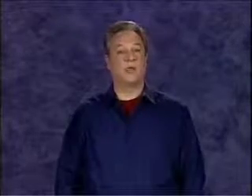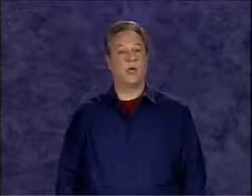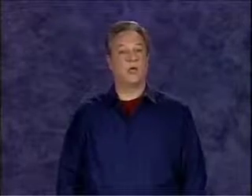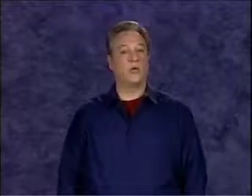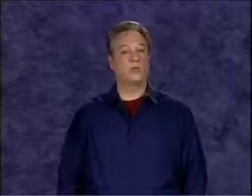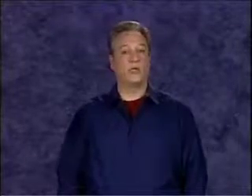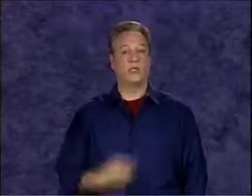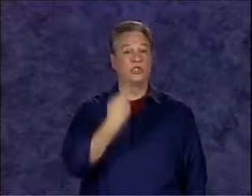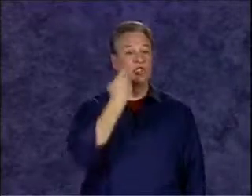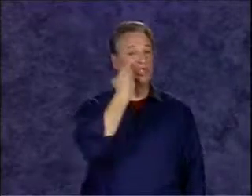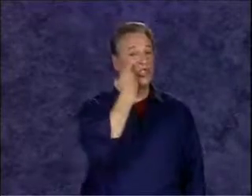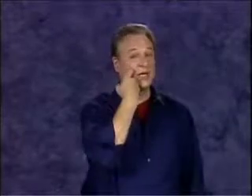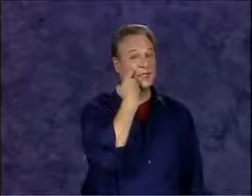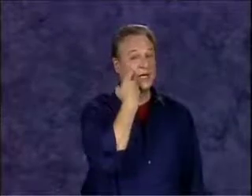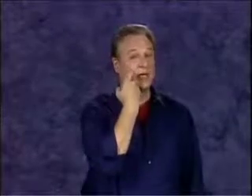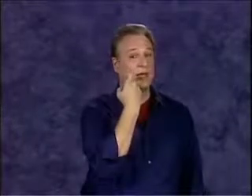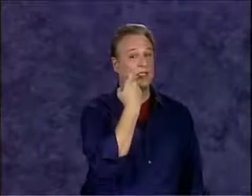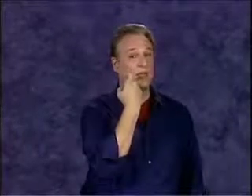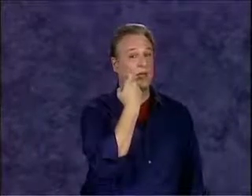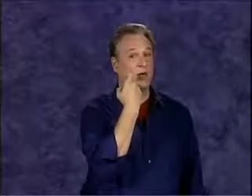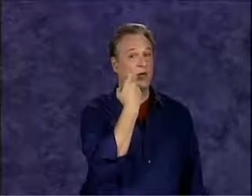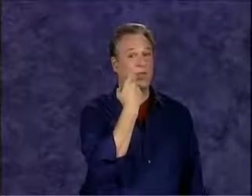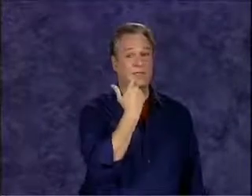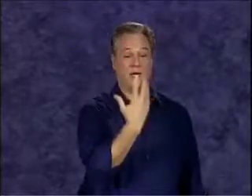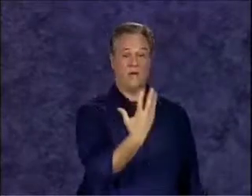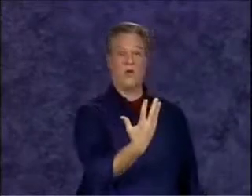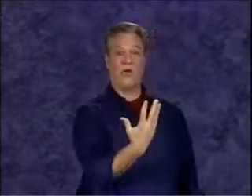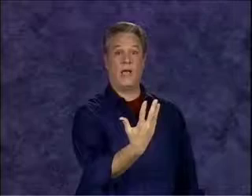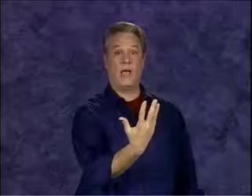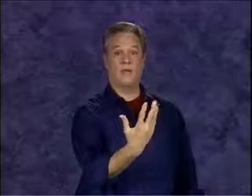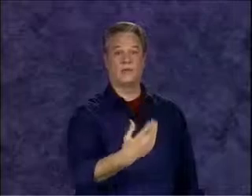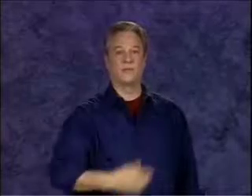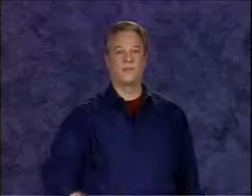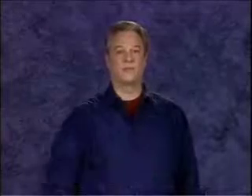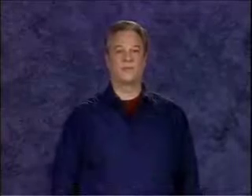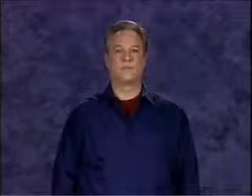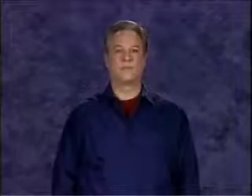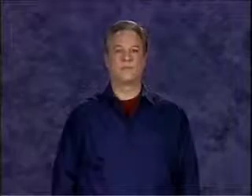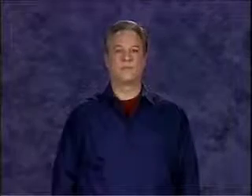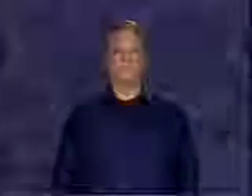show it using just the index finger instead of the whole hand.